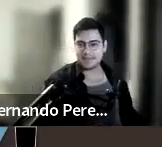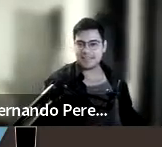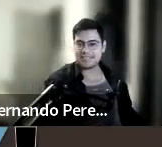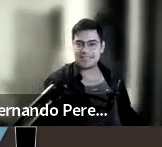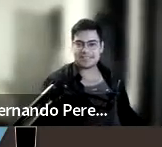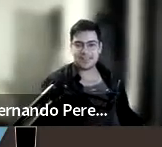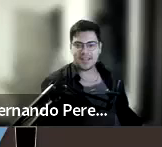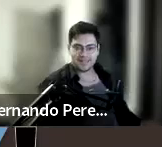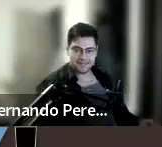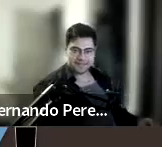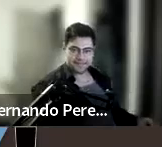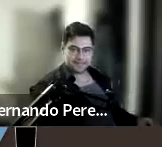Comprehension, yes or no?